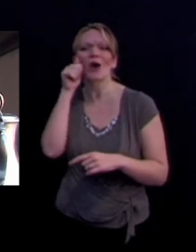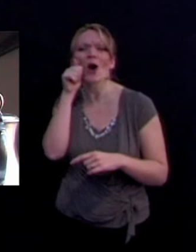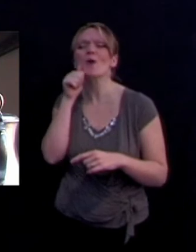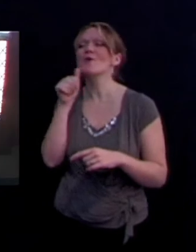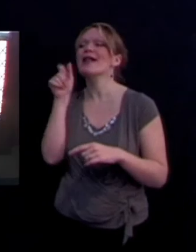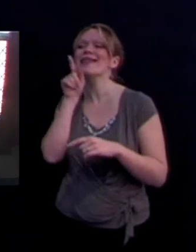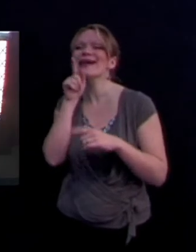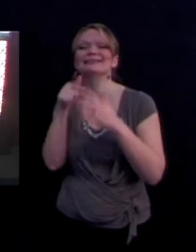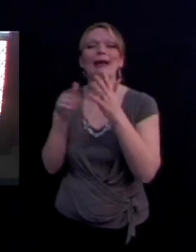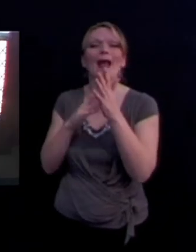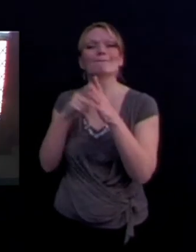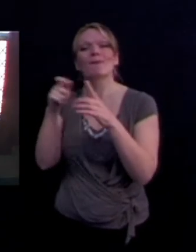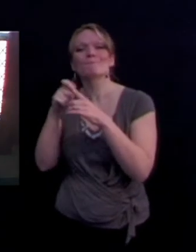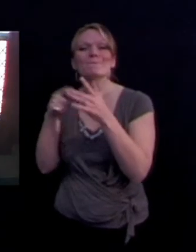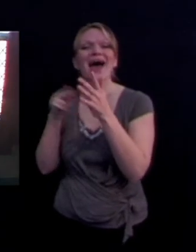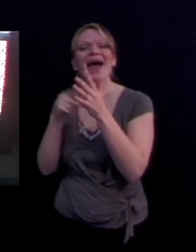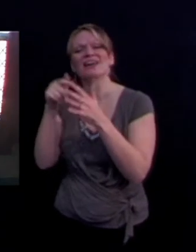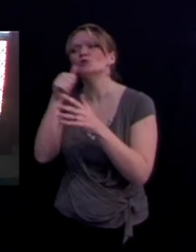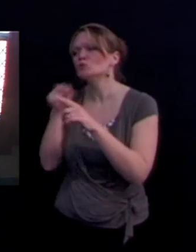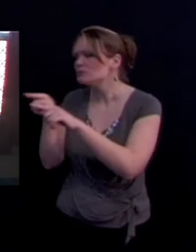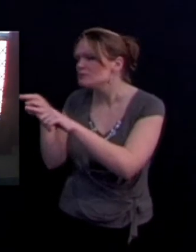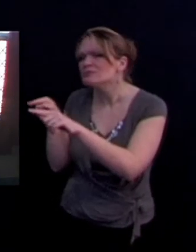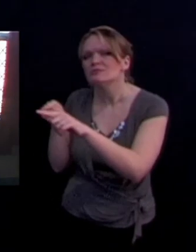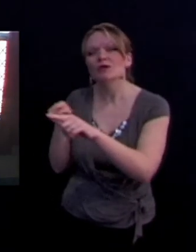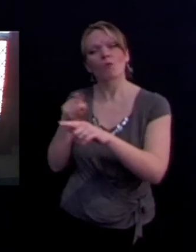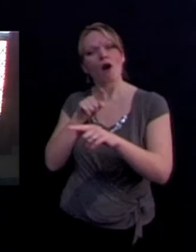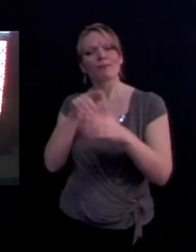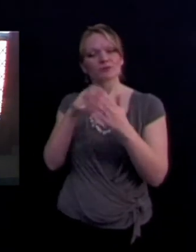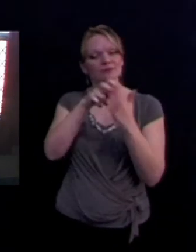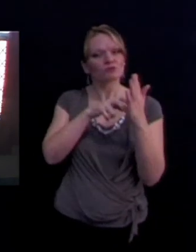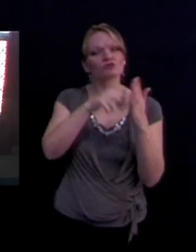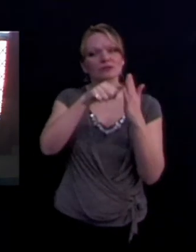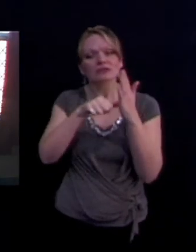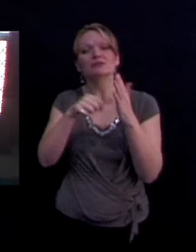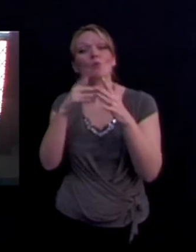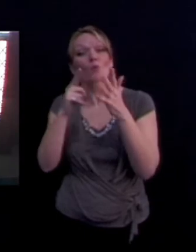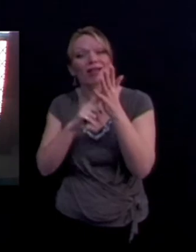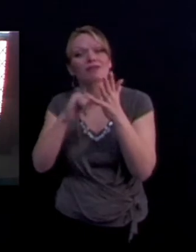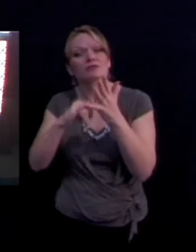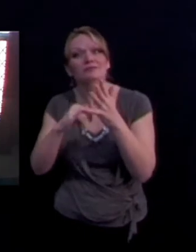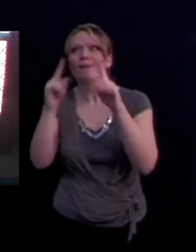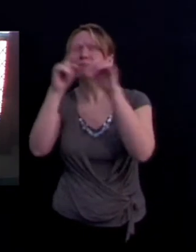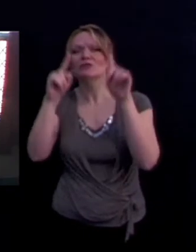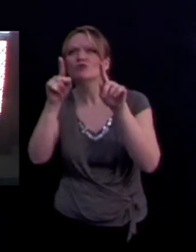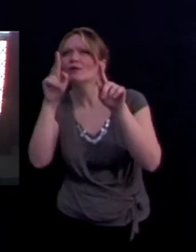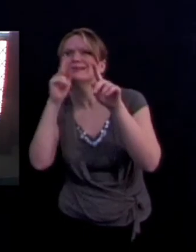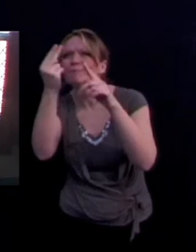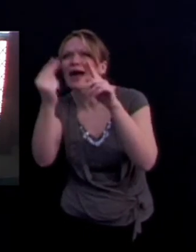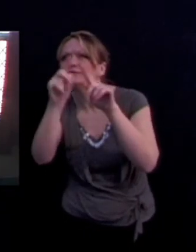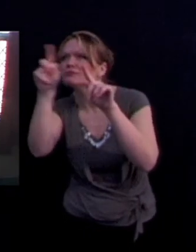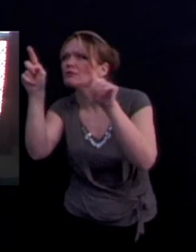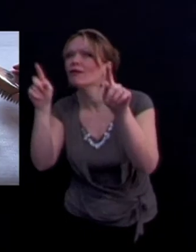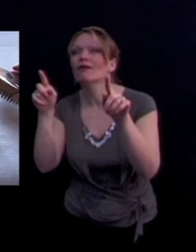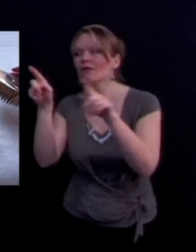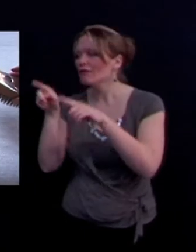by referencing paintings and also inventories and wills of the time. In a contemporary inventory of